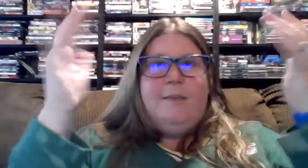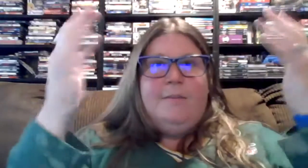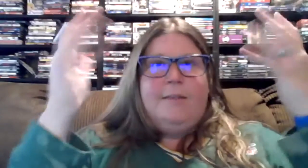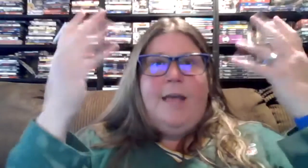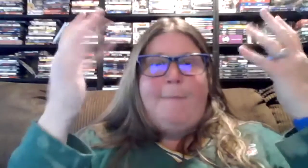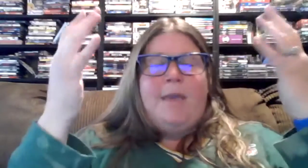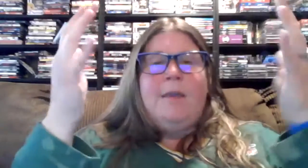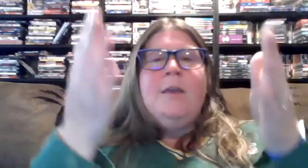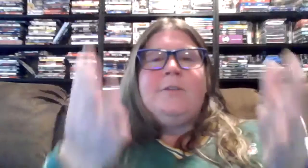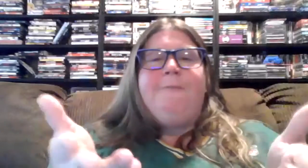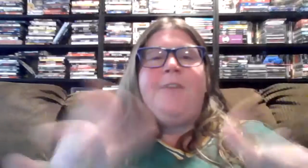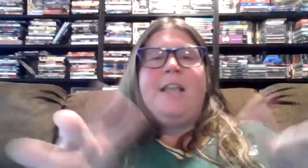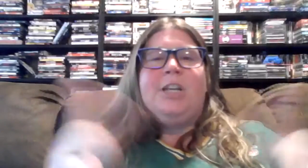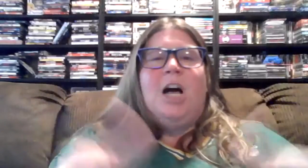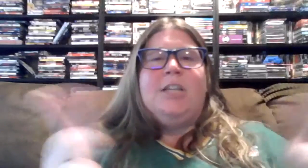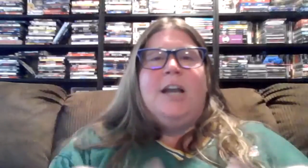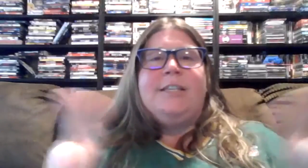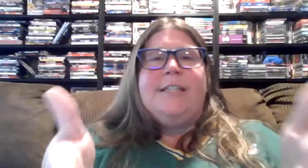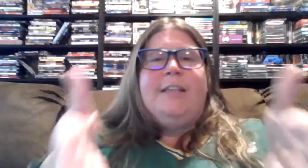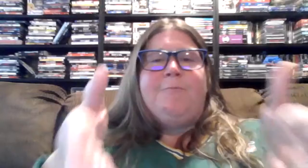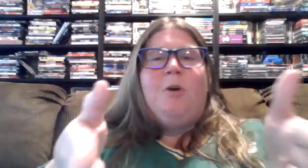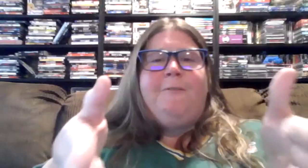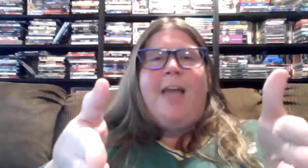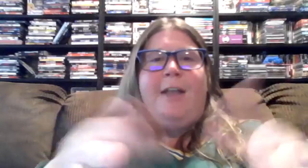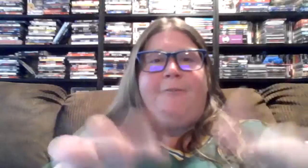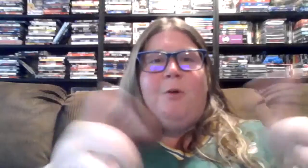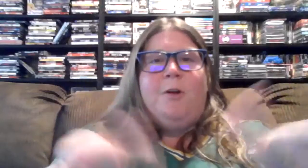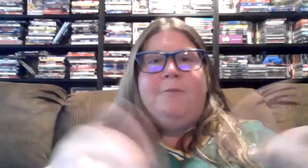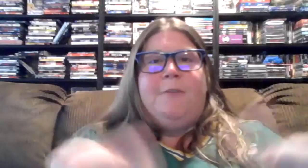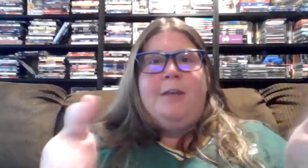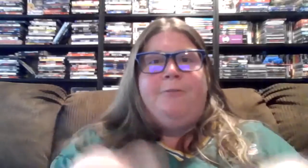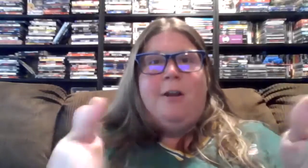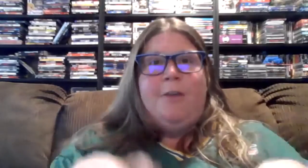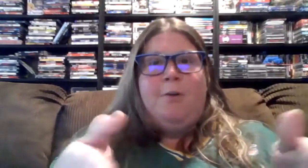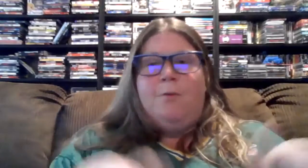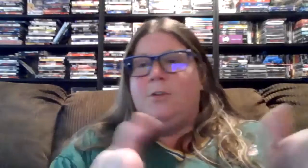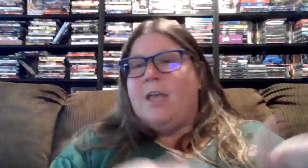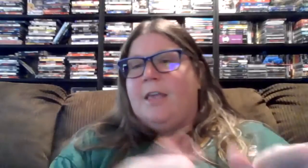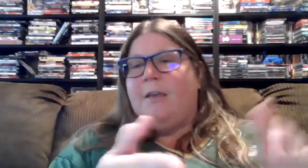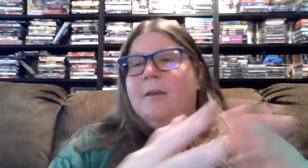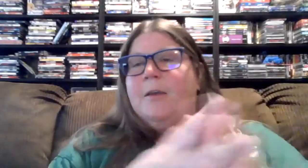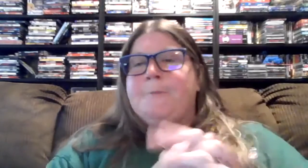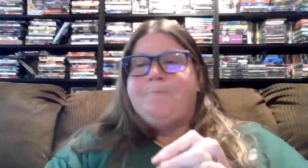it's clapping. So finish and all done is more flat forward in front of you, shaking.